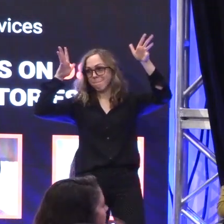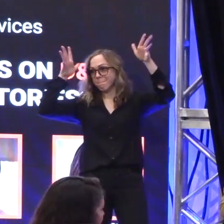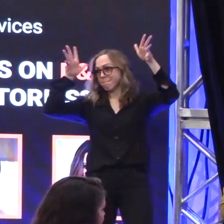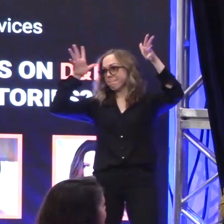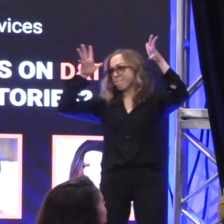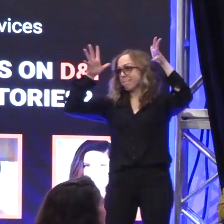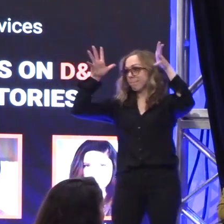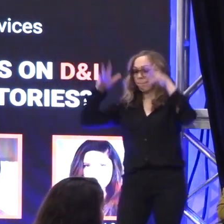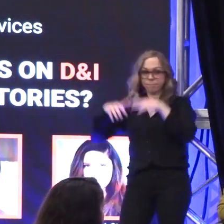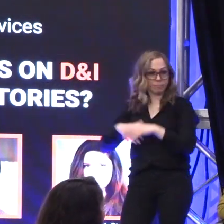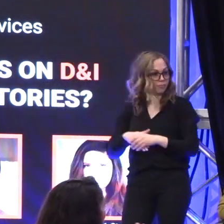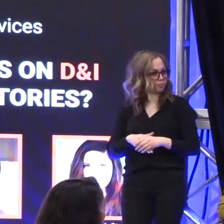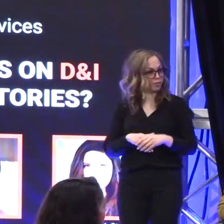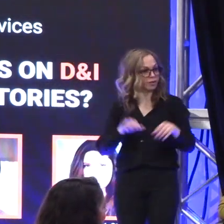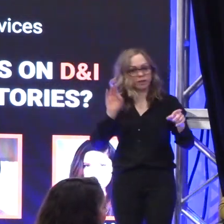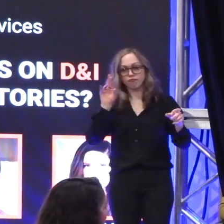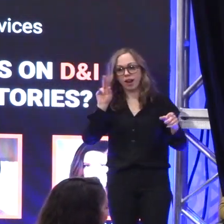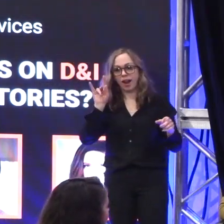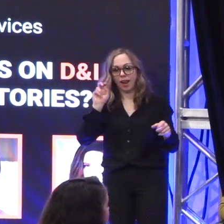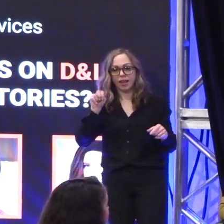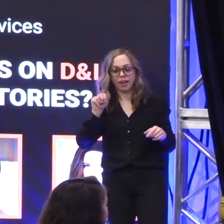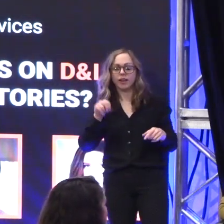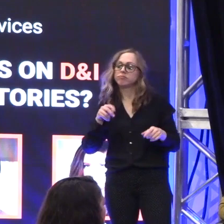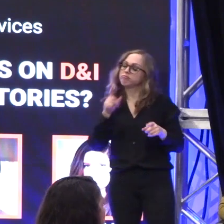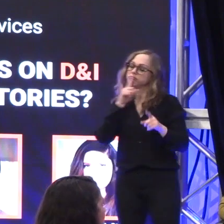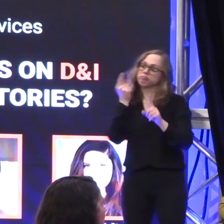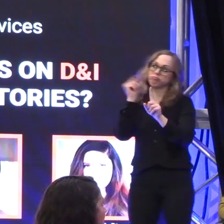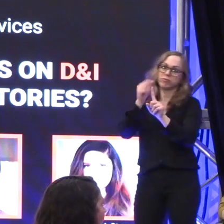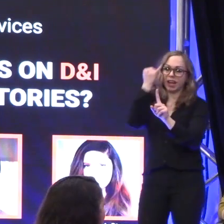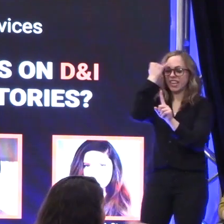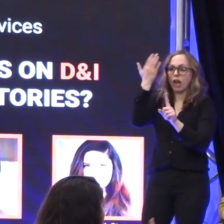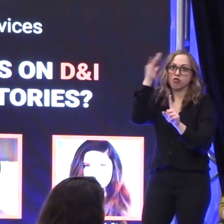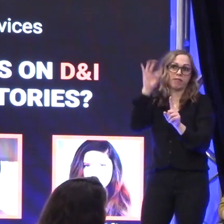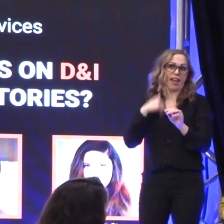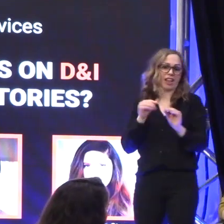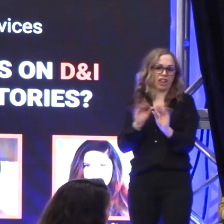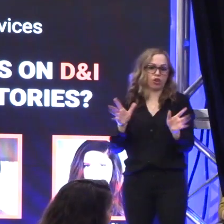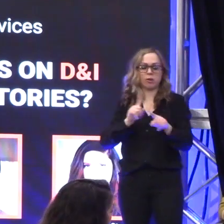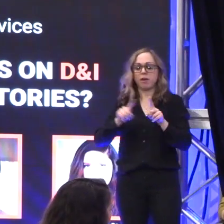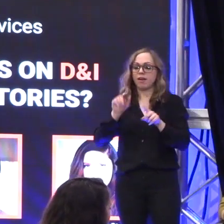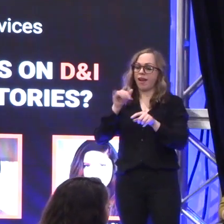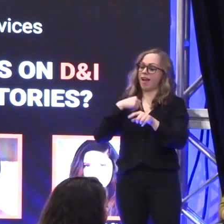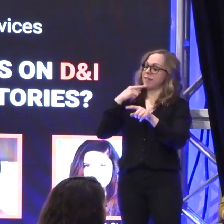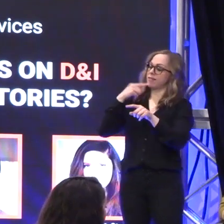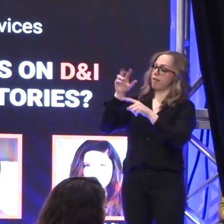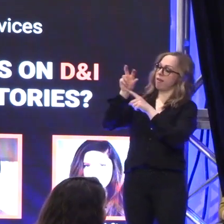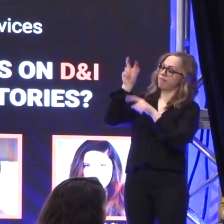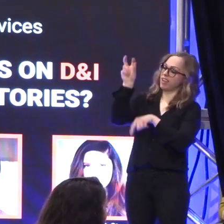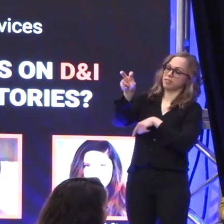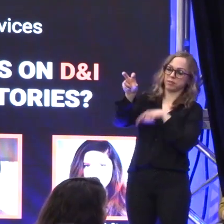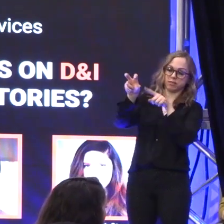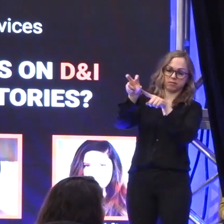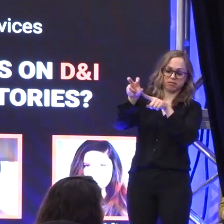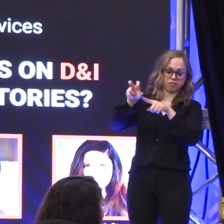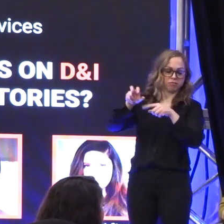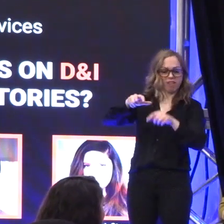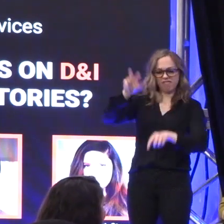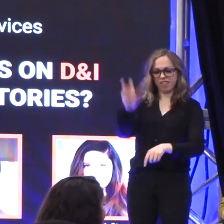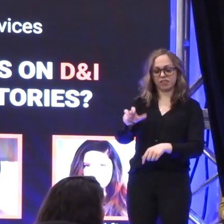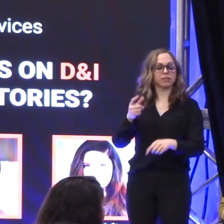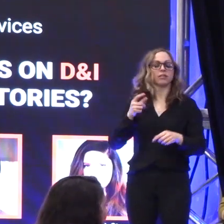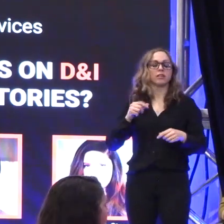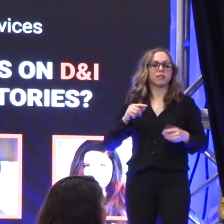Yeah. It sort of just echoes that idea, and I think maybe I wasn't clear enough. When I talk about investment in these issues, I'm not talking